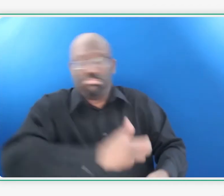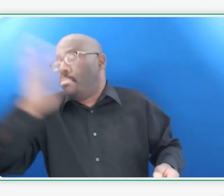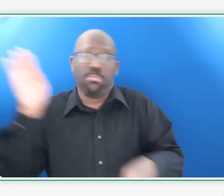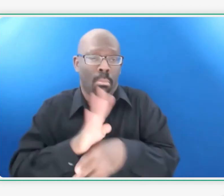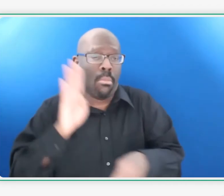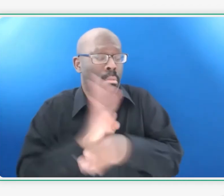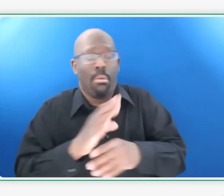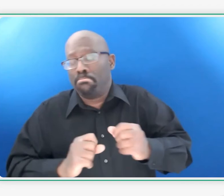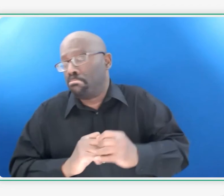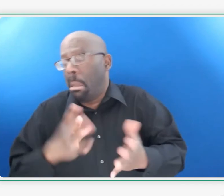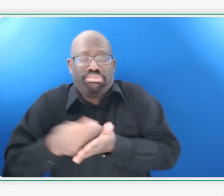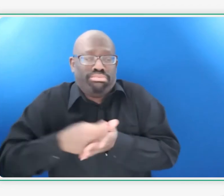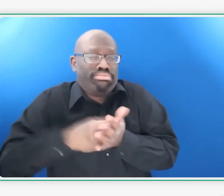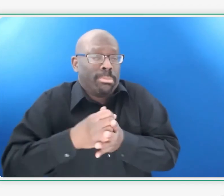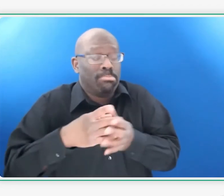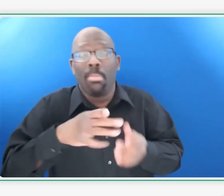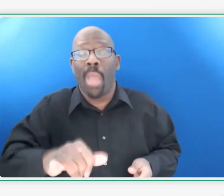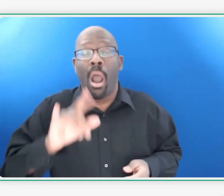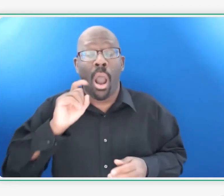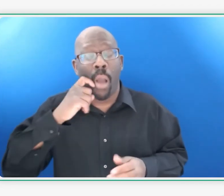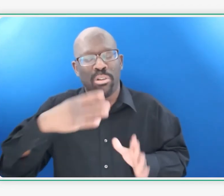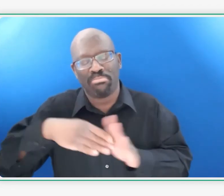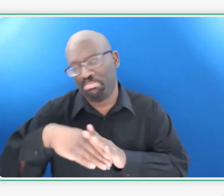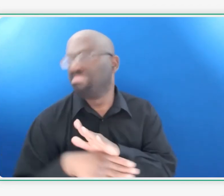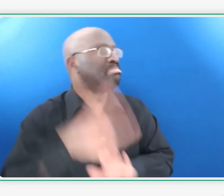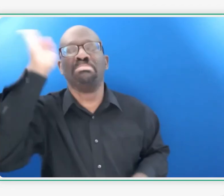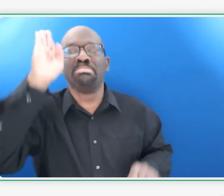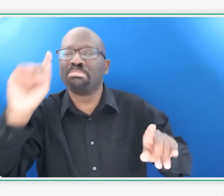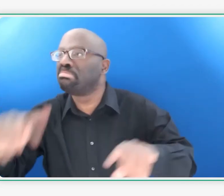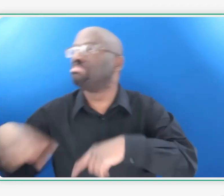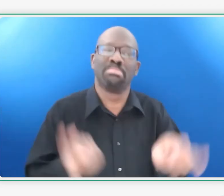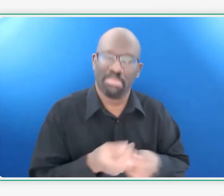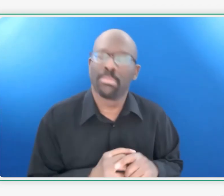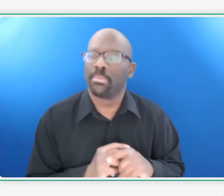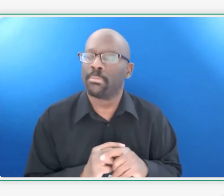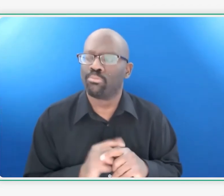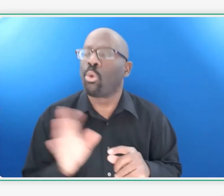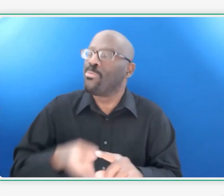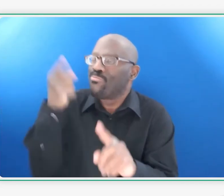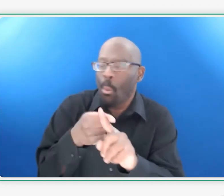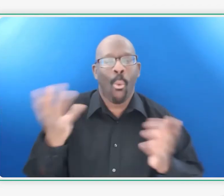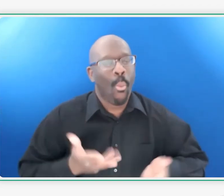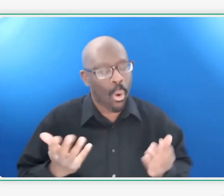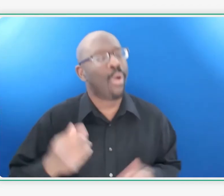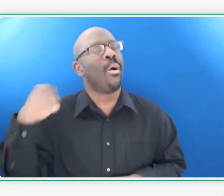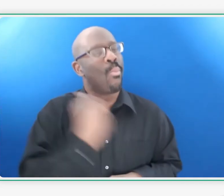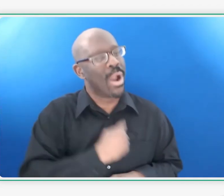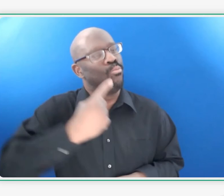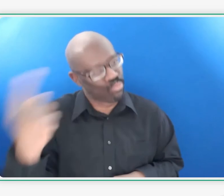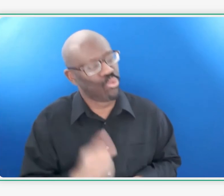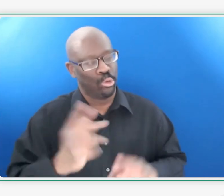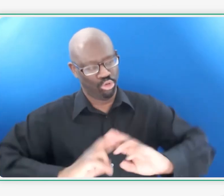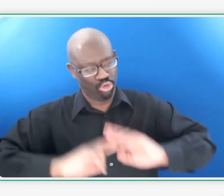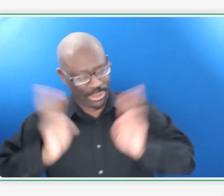with the transparent background. And that was a huge success. And we saw Apple's numbers